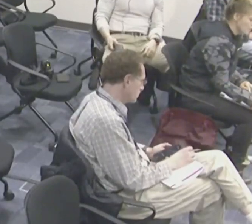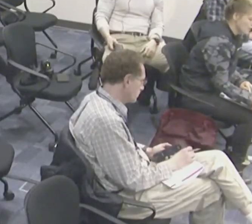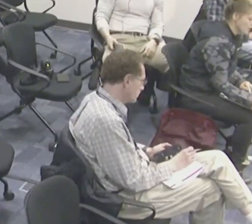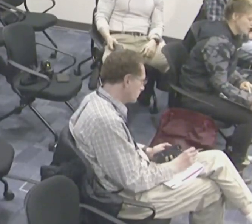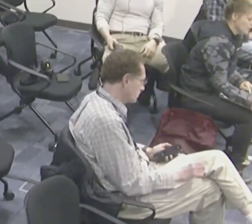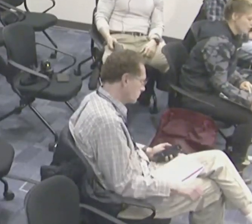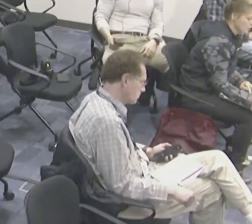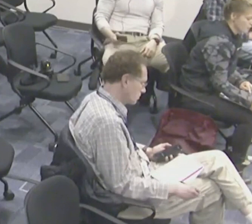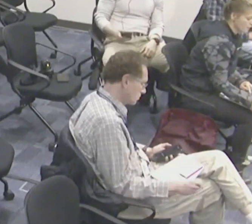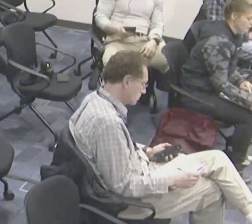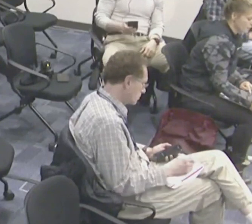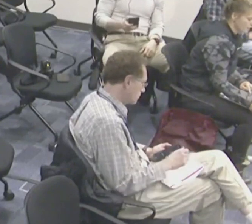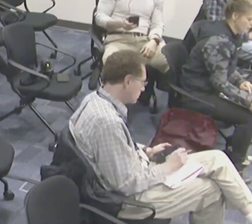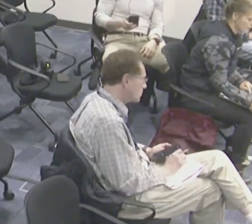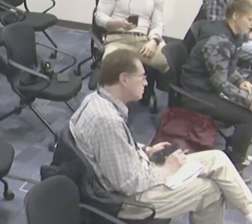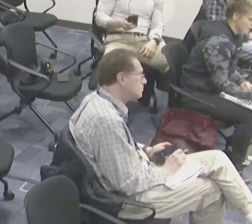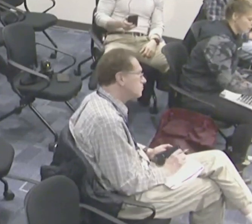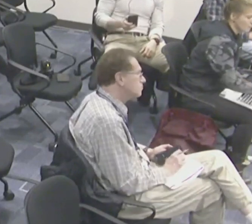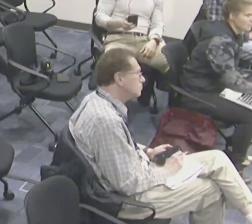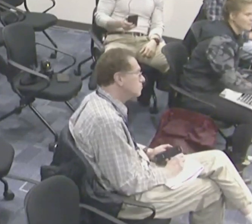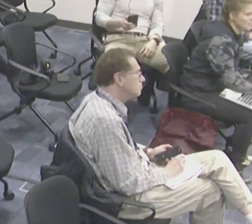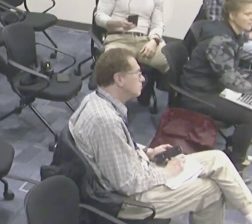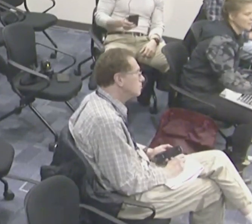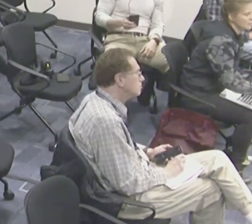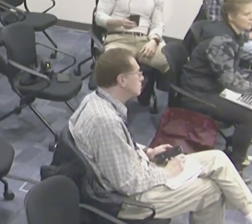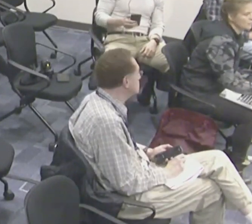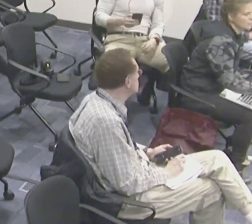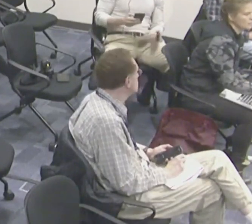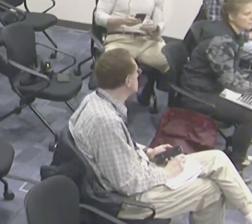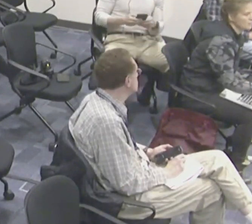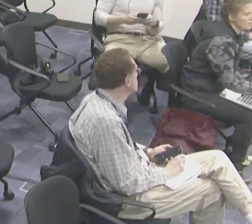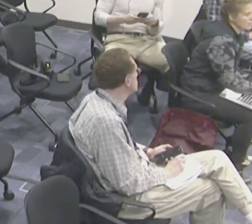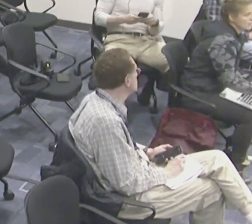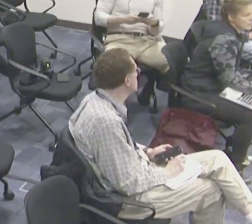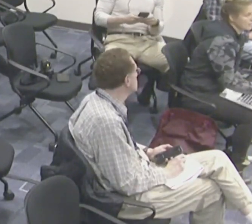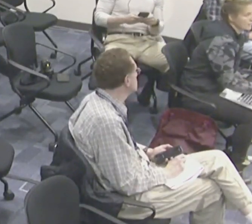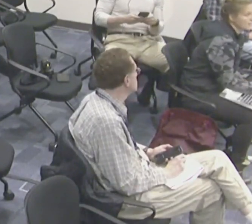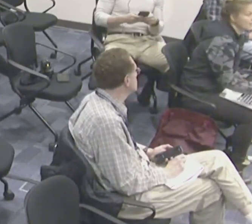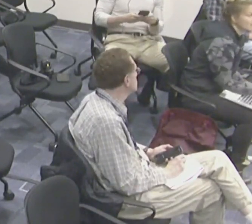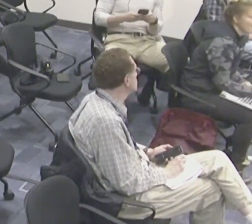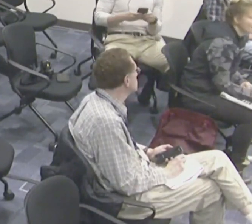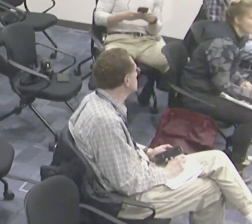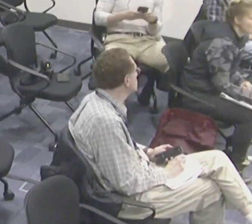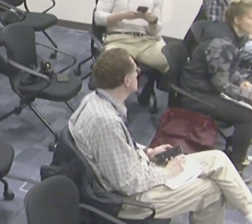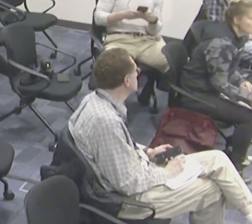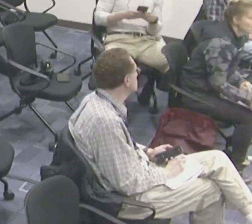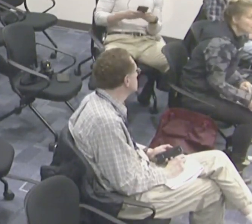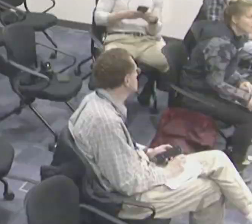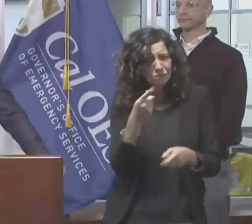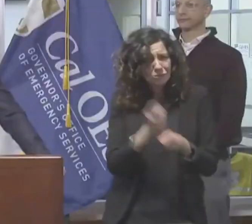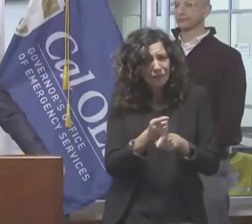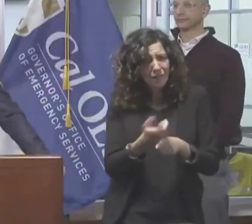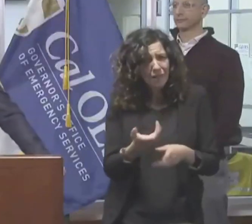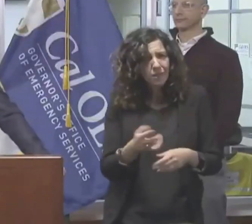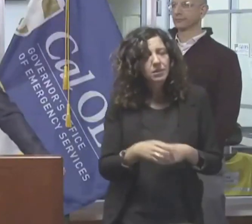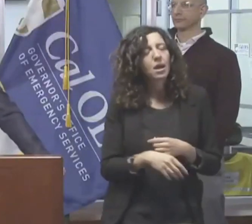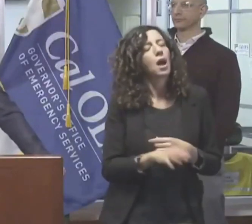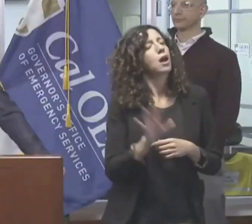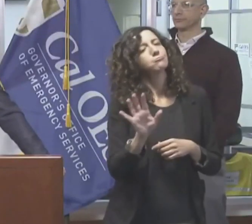So you're not recommending the closure of restaurants. Isn't that exposing people to unnecessary risk?